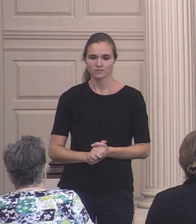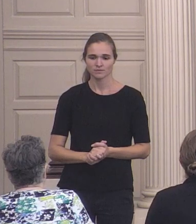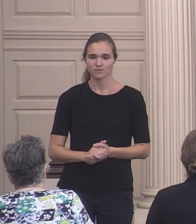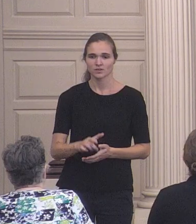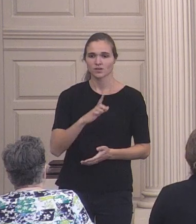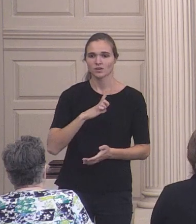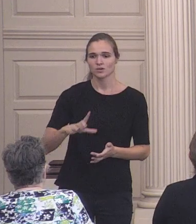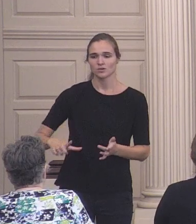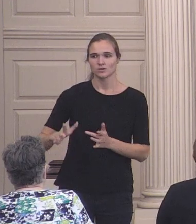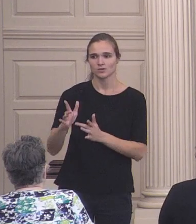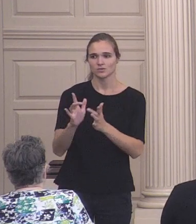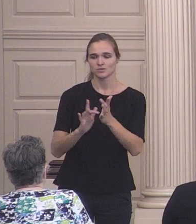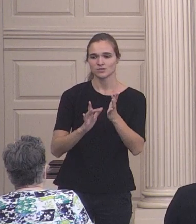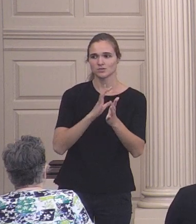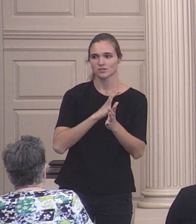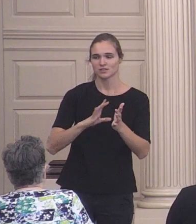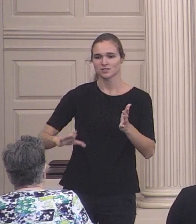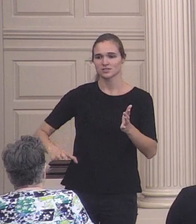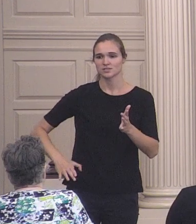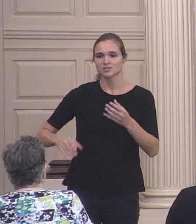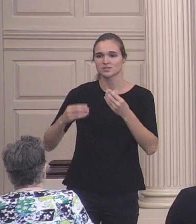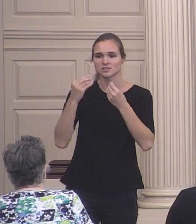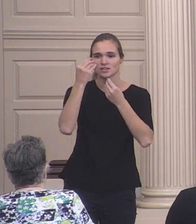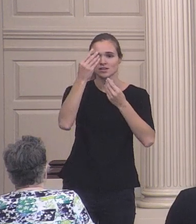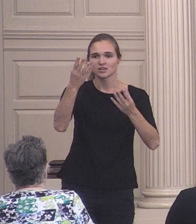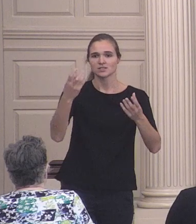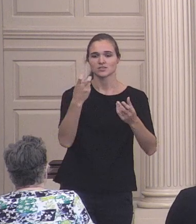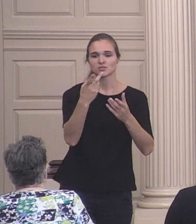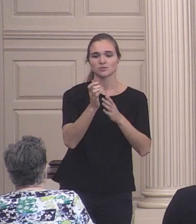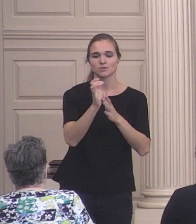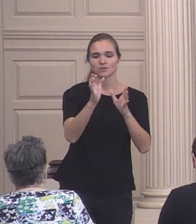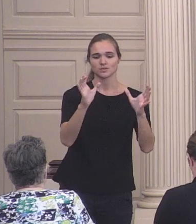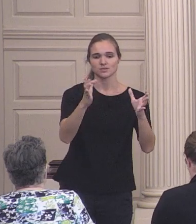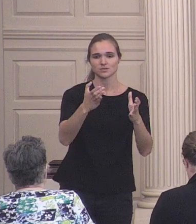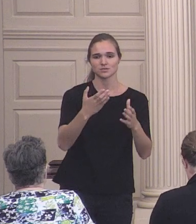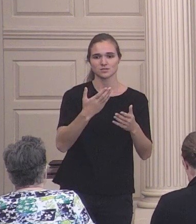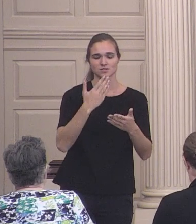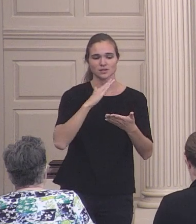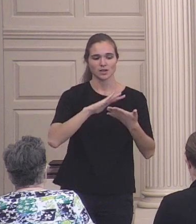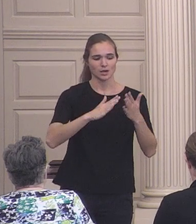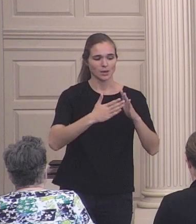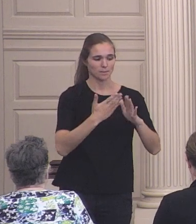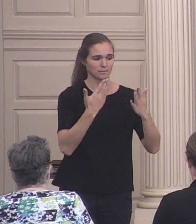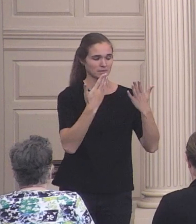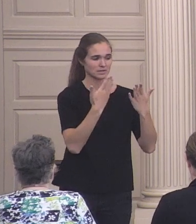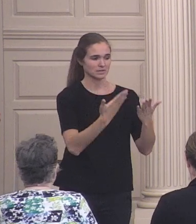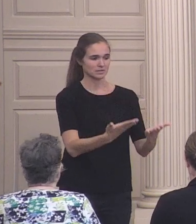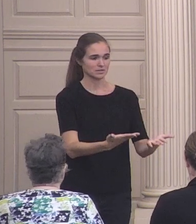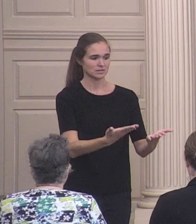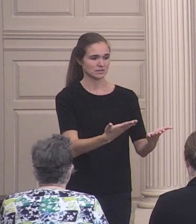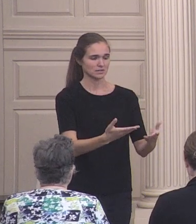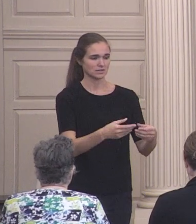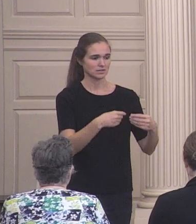Lord Jesus Christ, who said to your apostles, "Peace I leave you, my peace I give